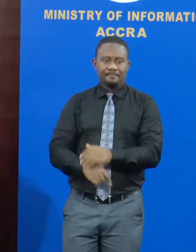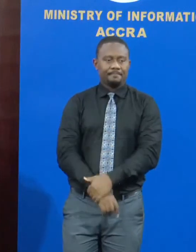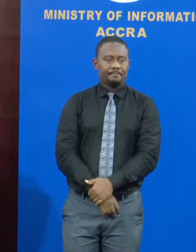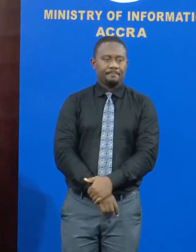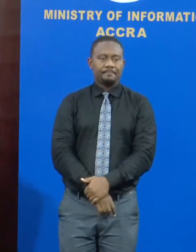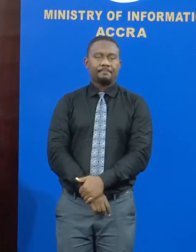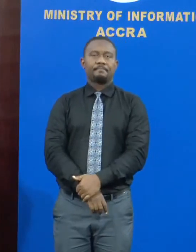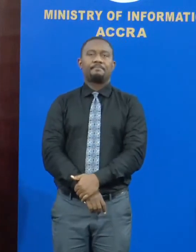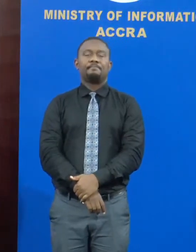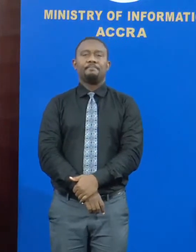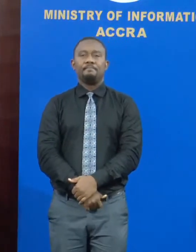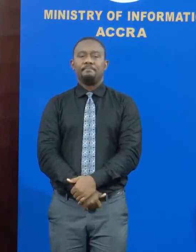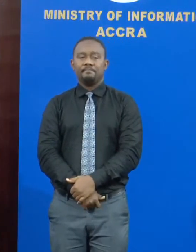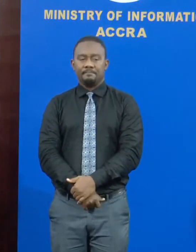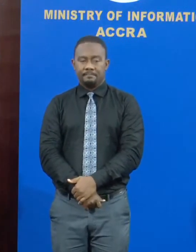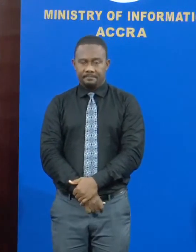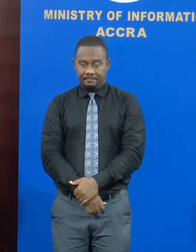Three,